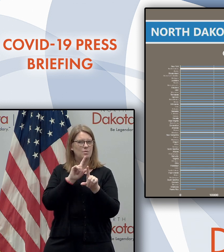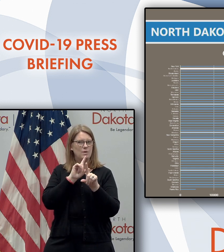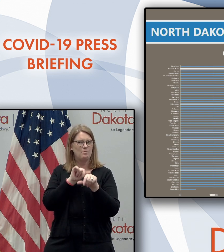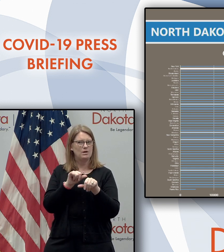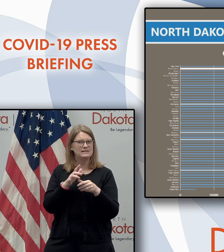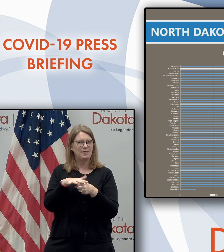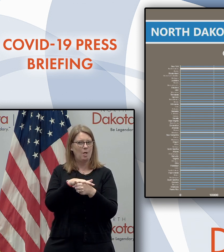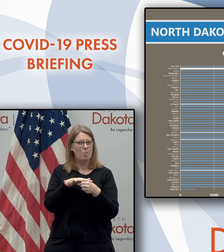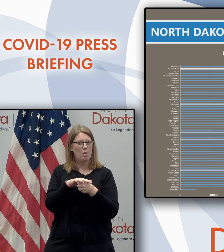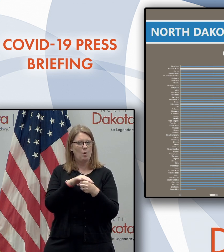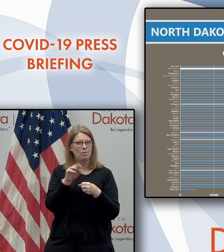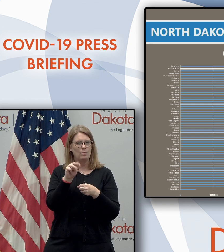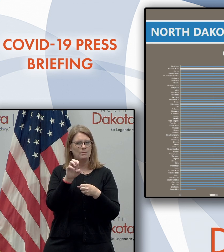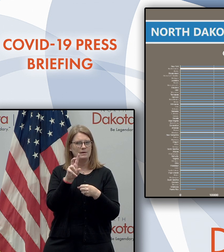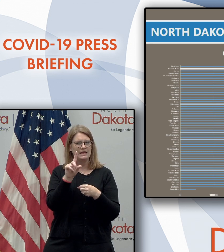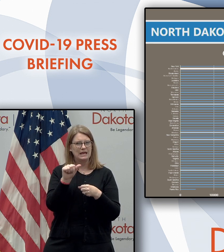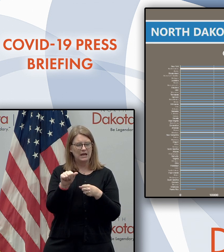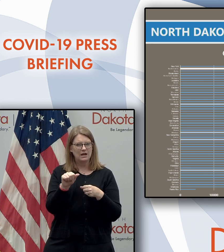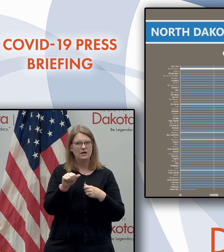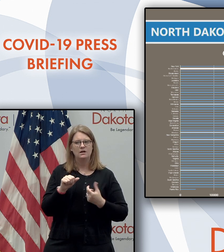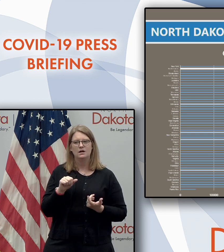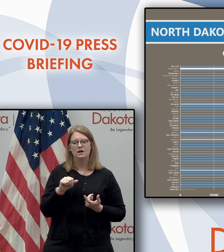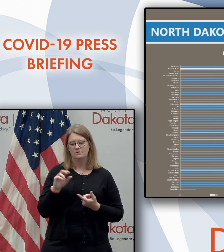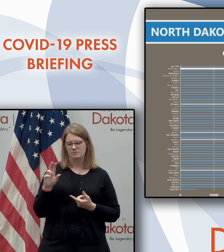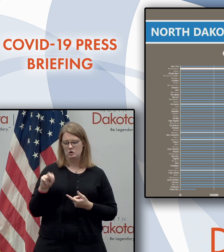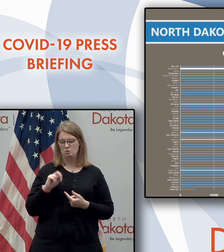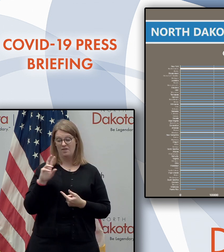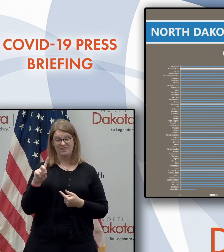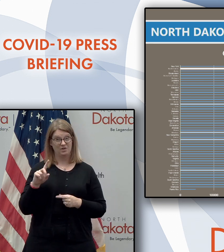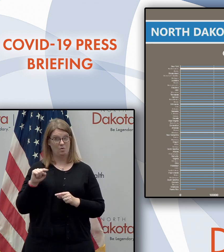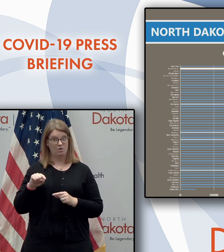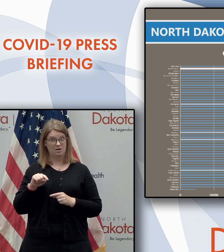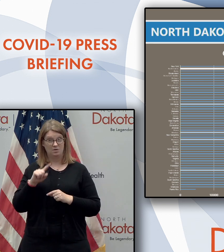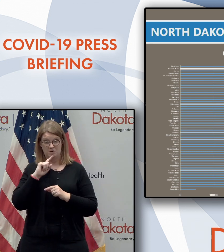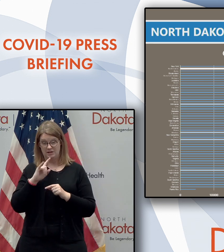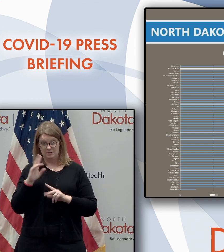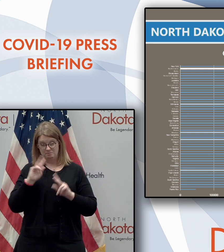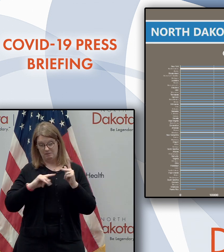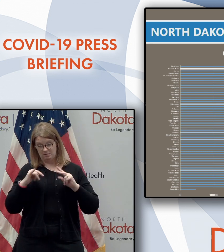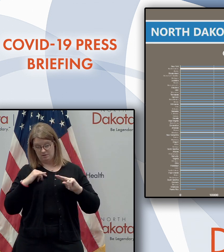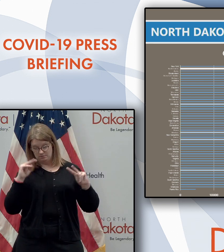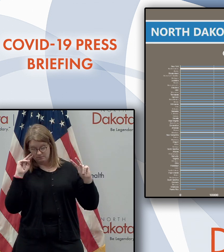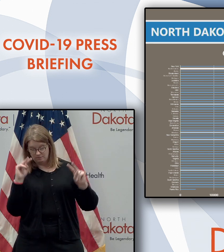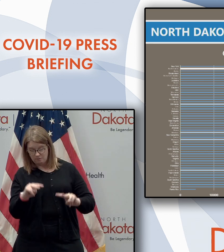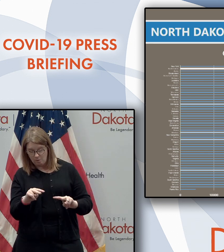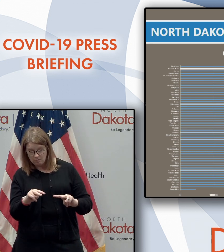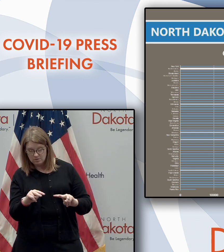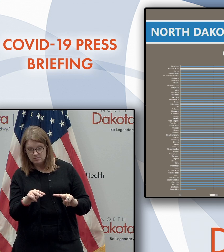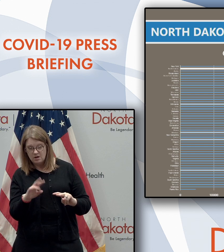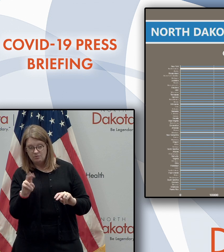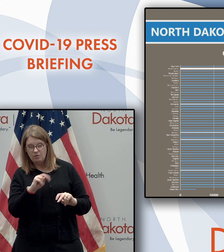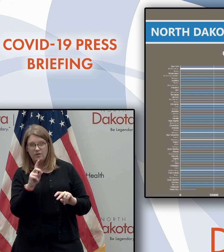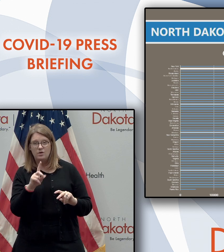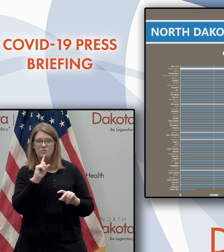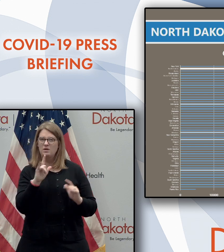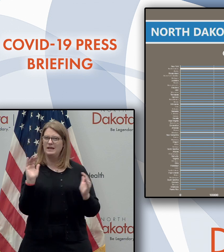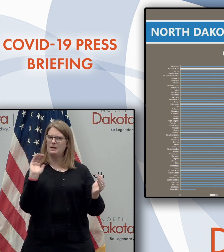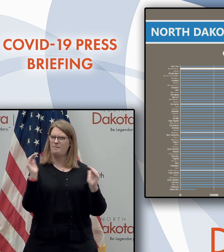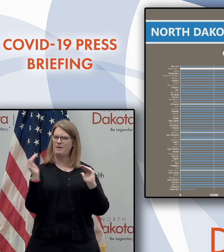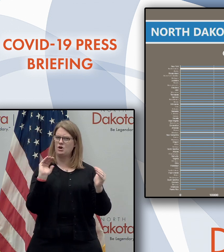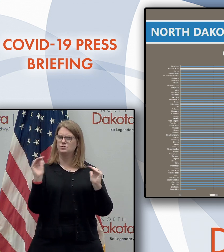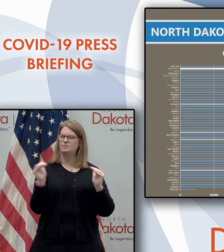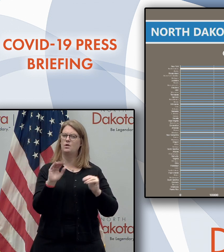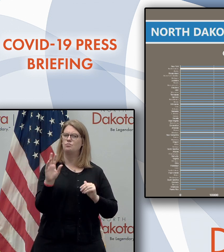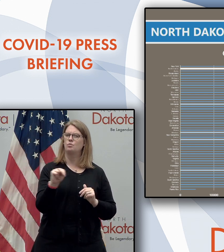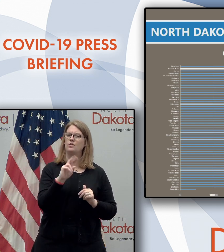local media where North Dakota has been the subject of national focus, where they're doing state-by-state comparisons, focusing on our